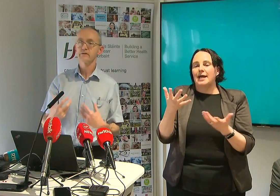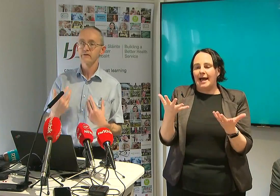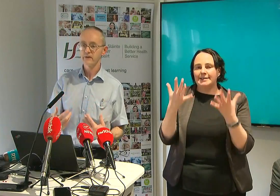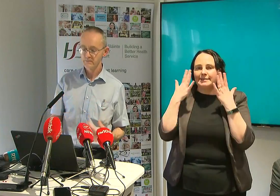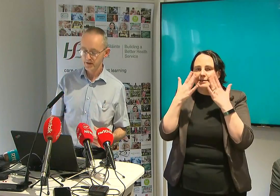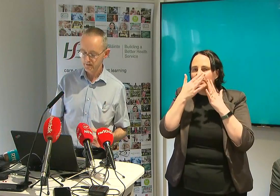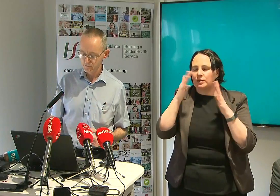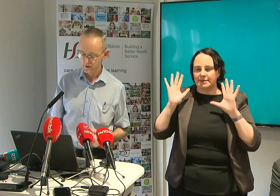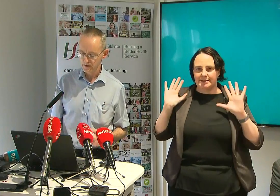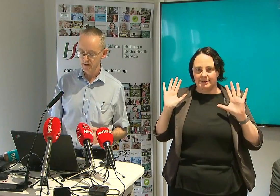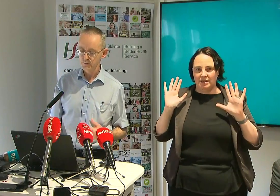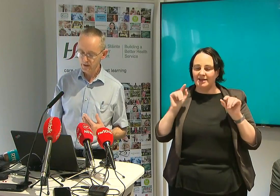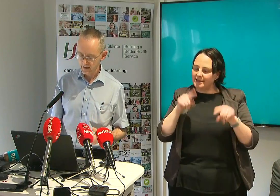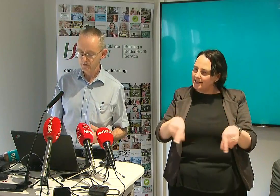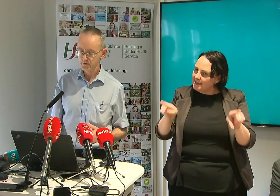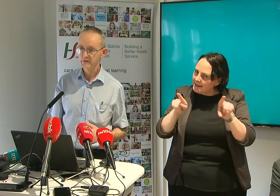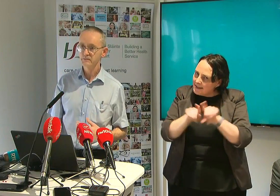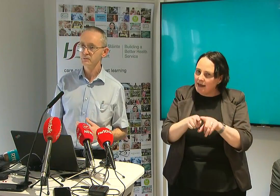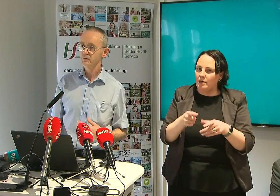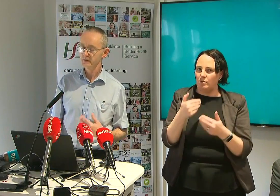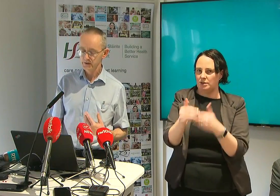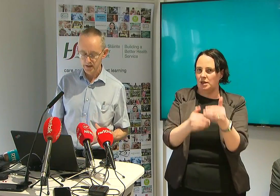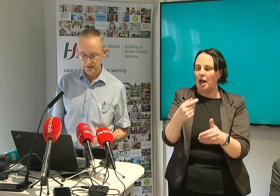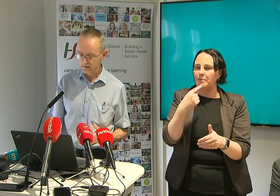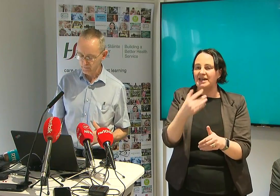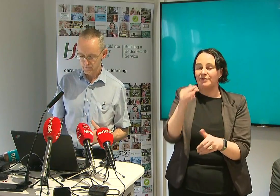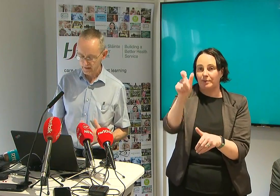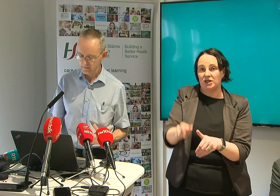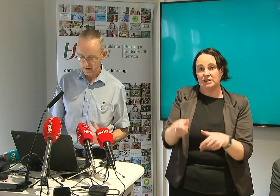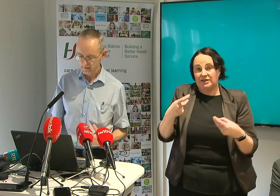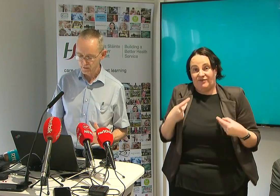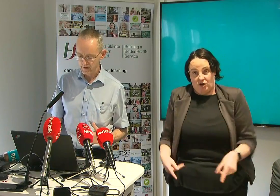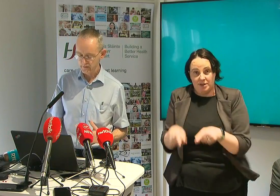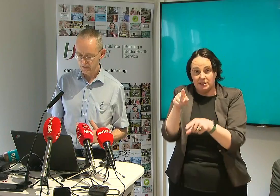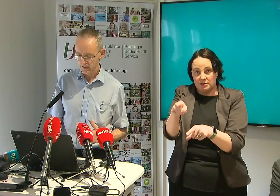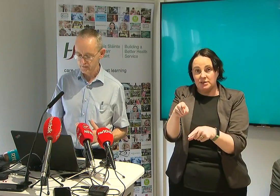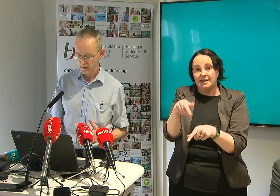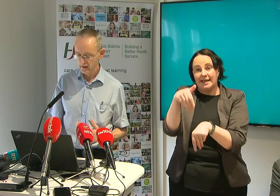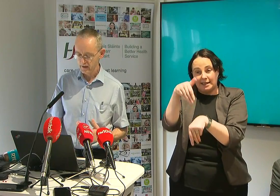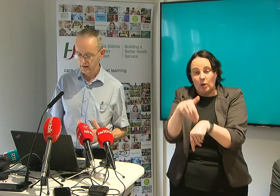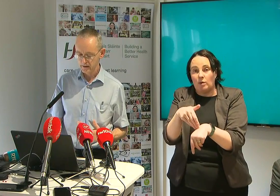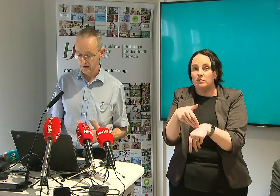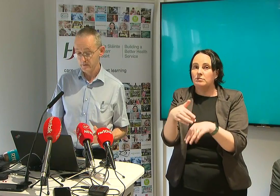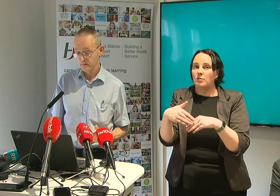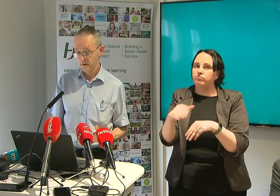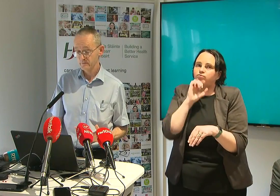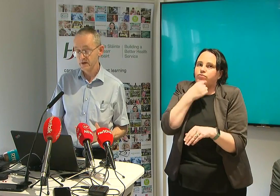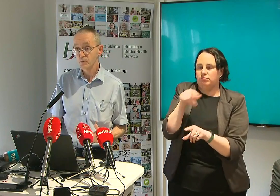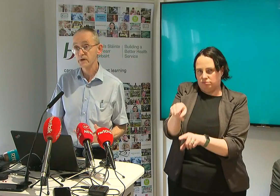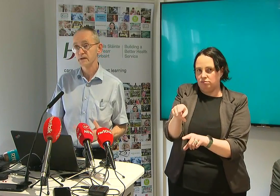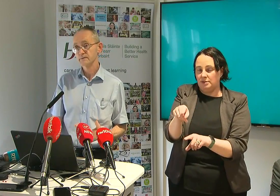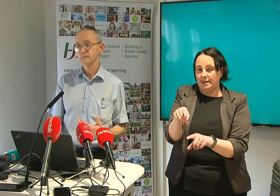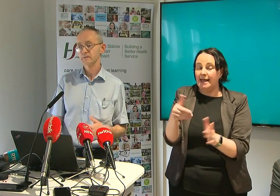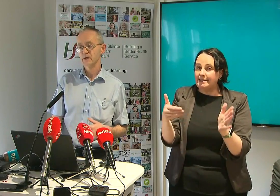So it's the same things that work, but the consequences can be more severe. That's how it is, and it is